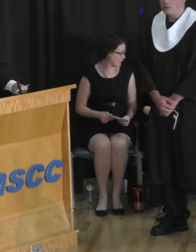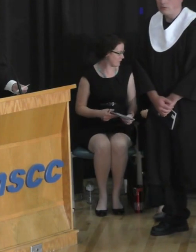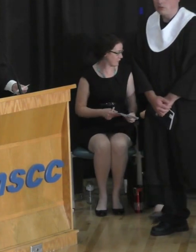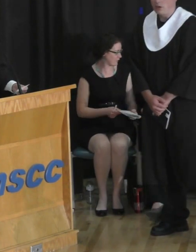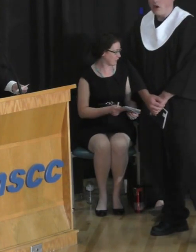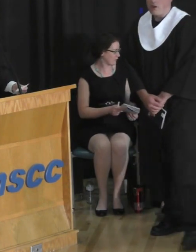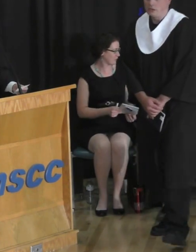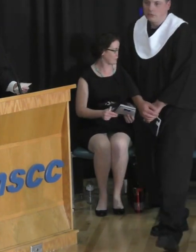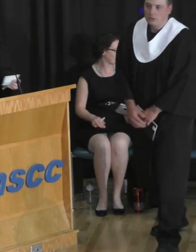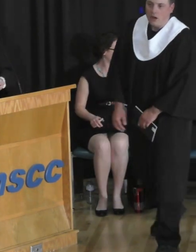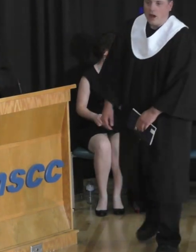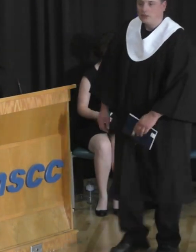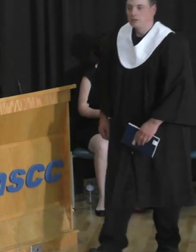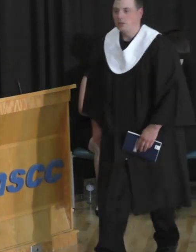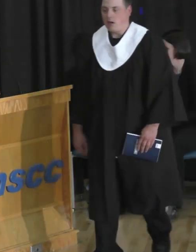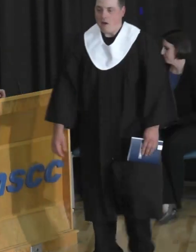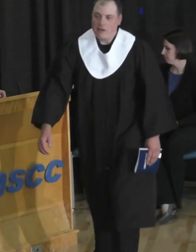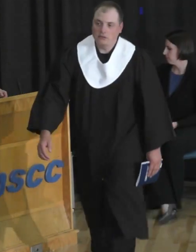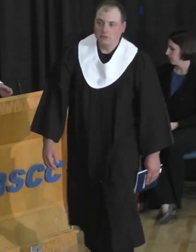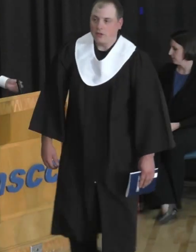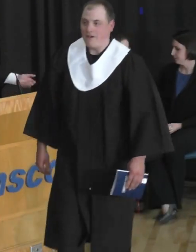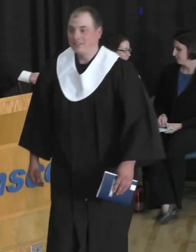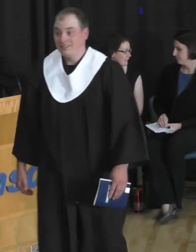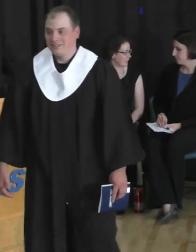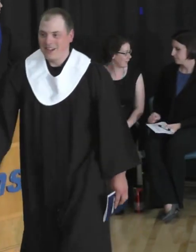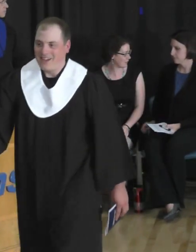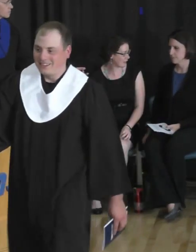Jason Connors, Honors.